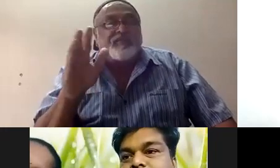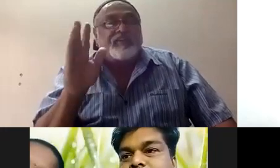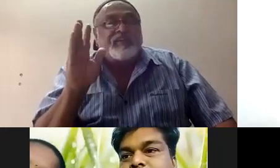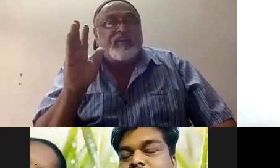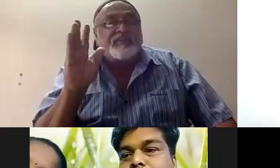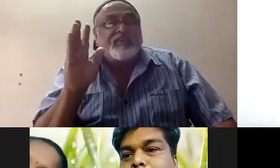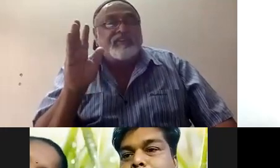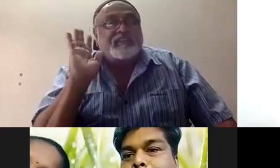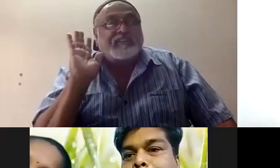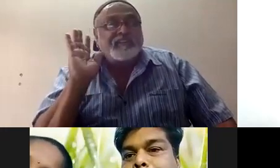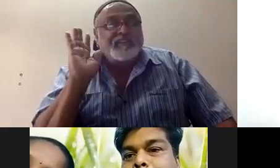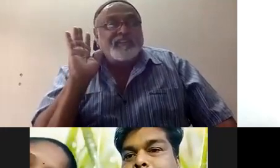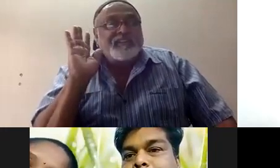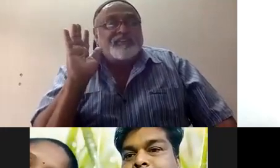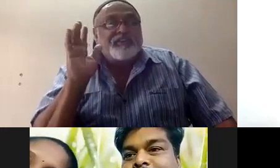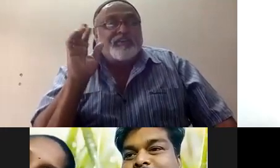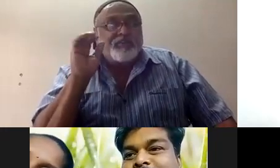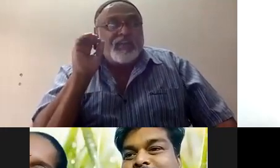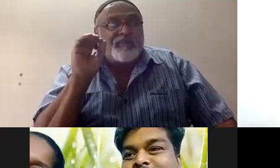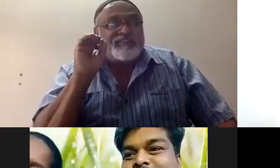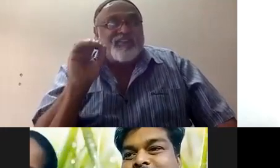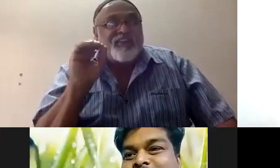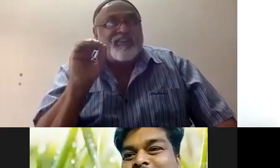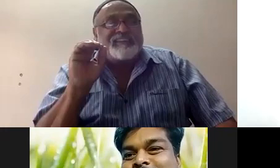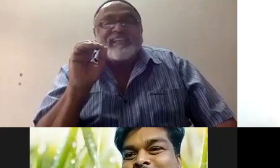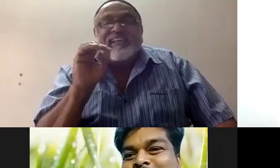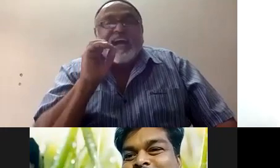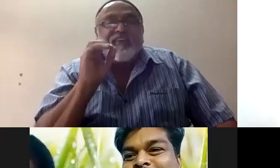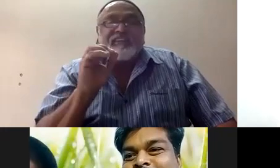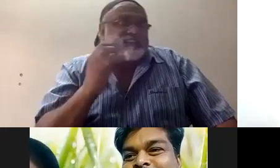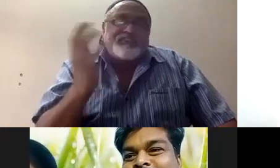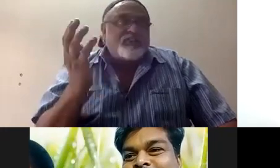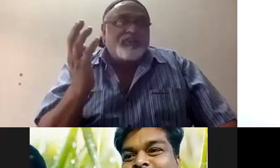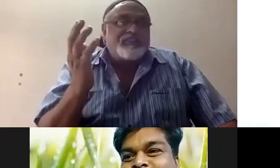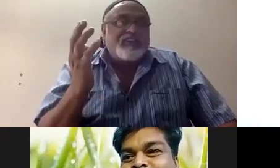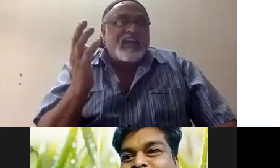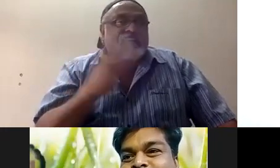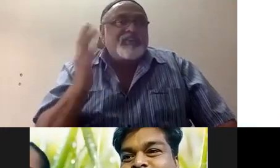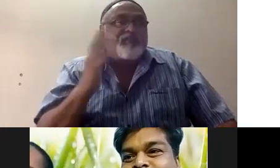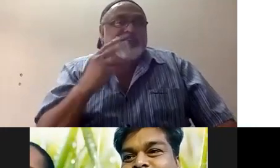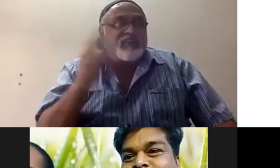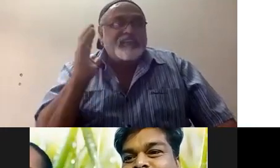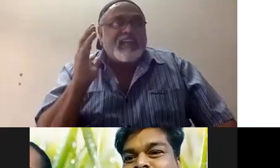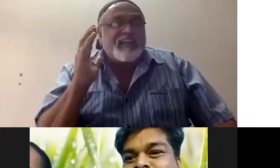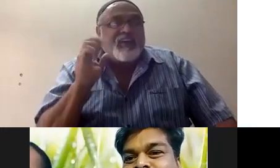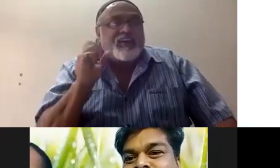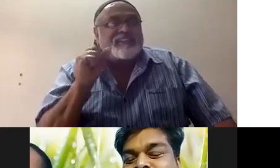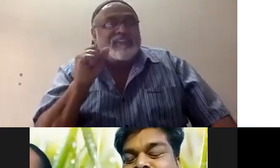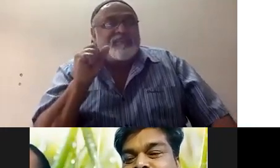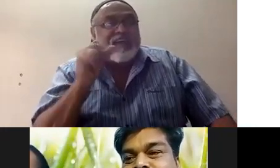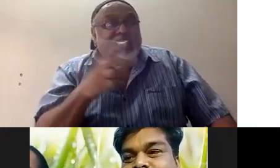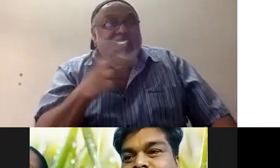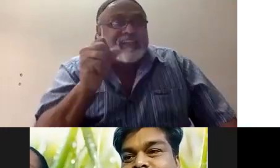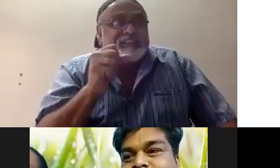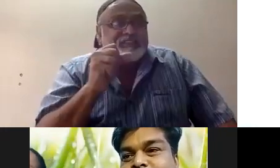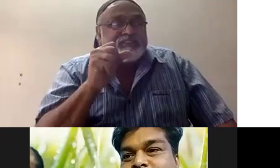60% of what Tilakam has all done. I'm so sorry. Slowly, please. Otherwise, there's no use, I'll just stop and you can just carry on.